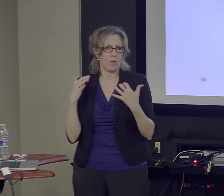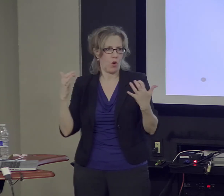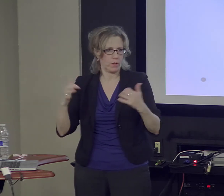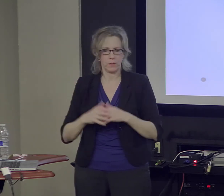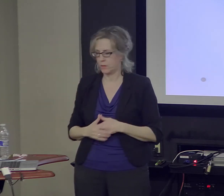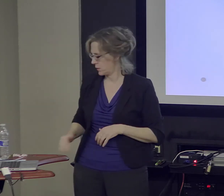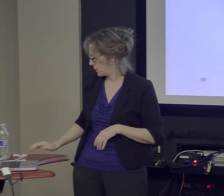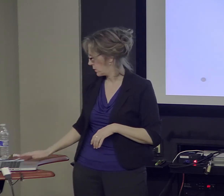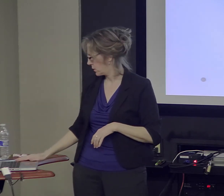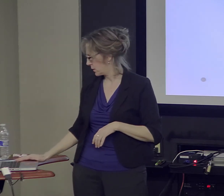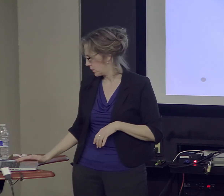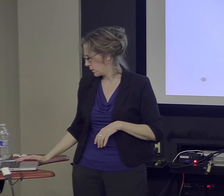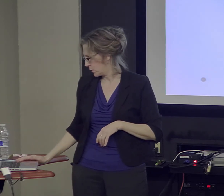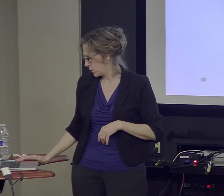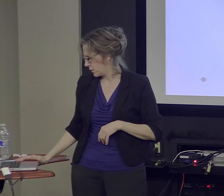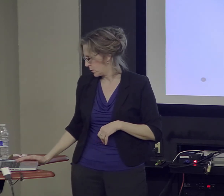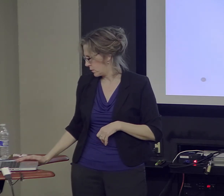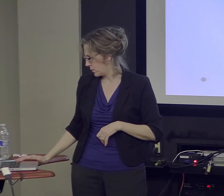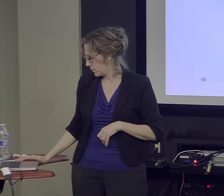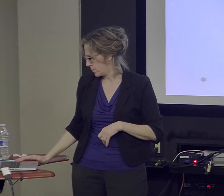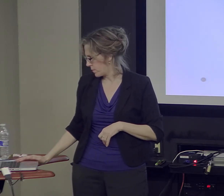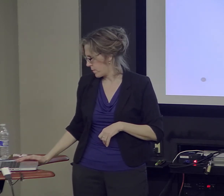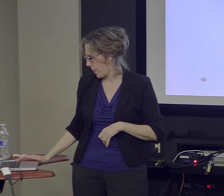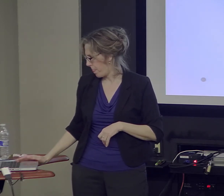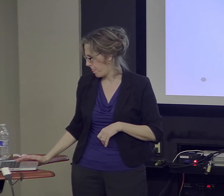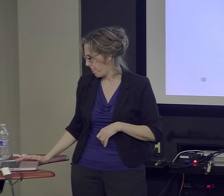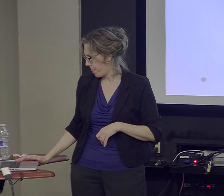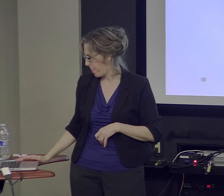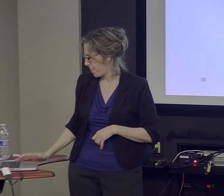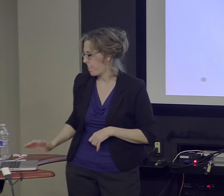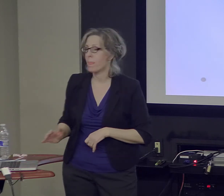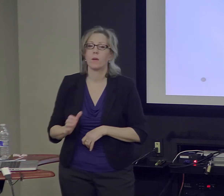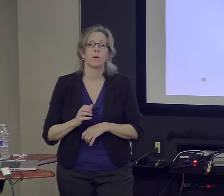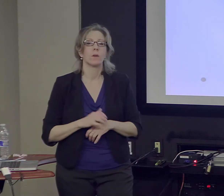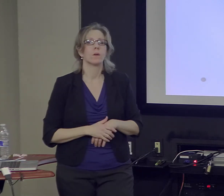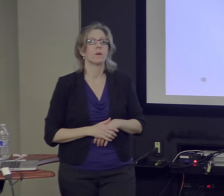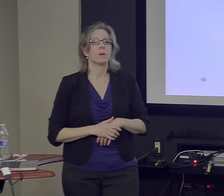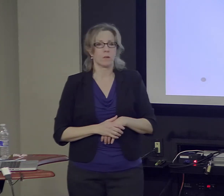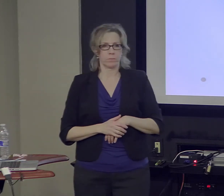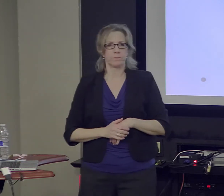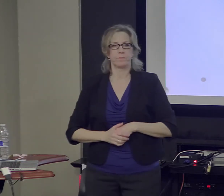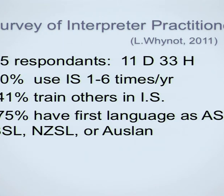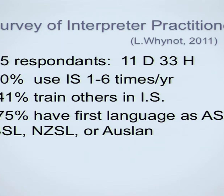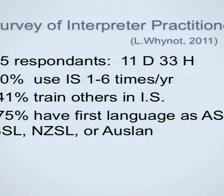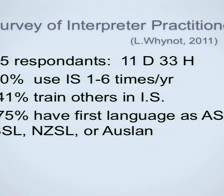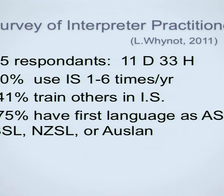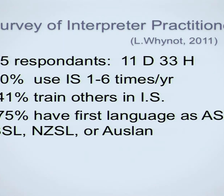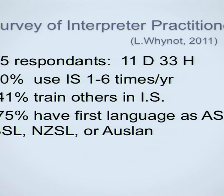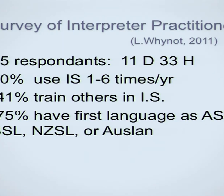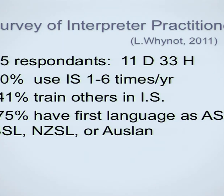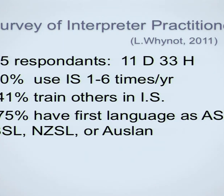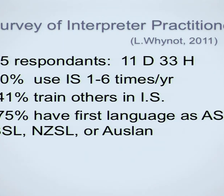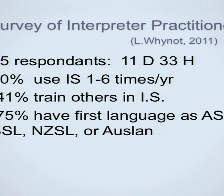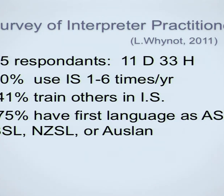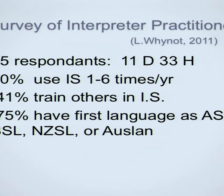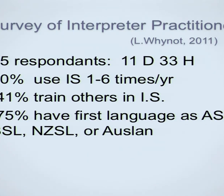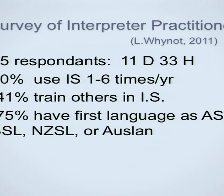Maybe you don't know your audience or all of the individuals, and you need to have varied strategies in order to convey a